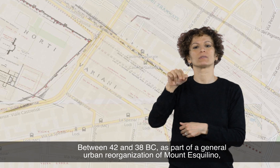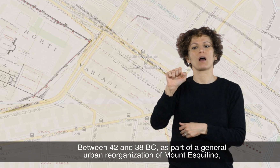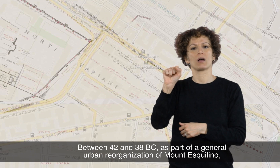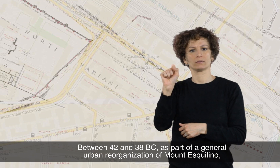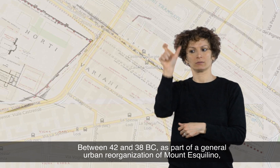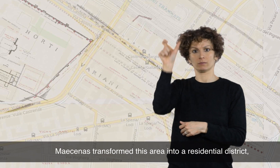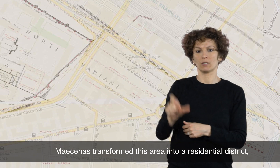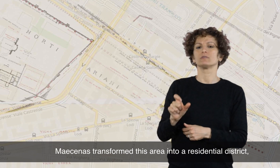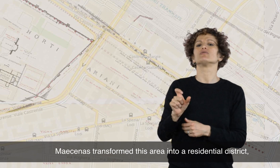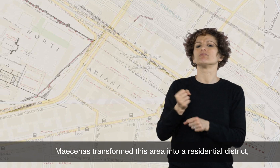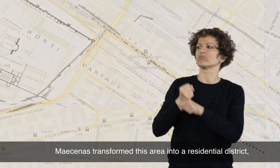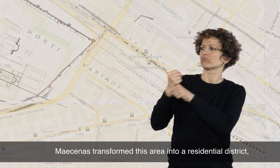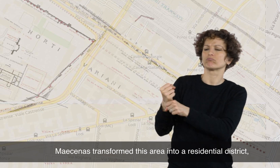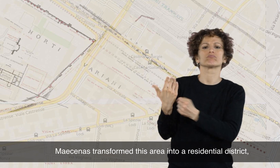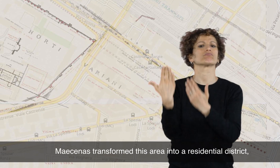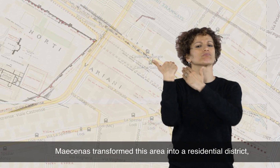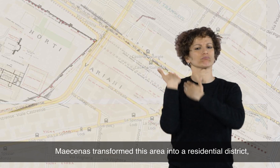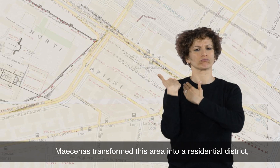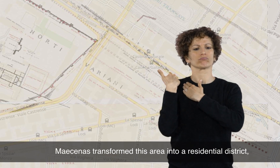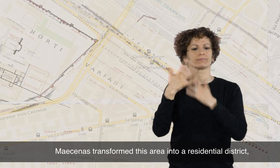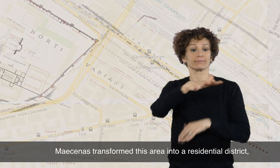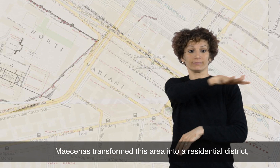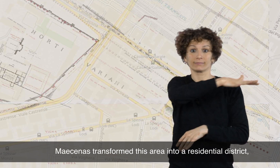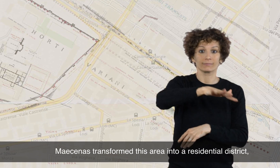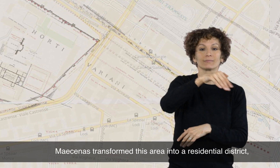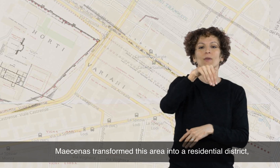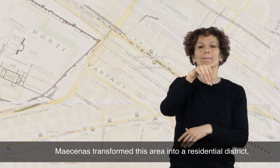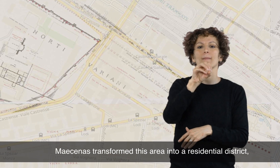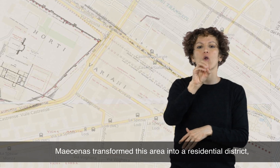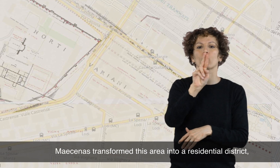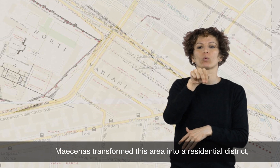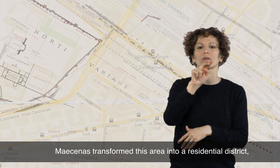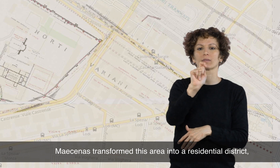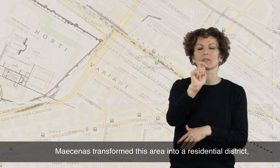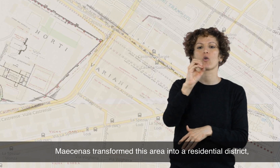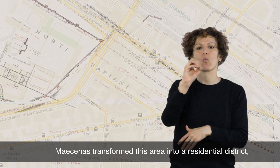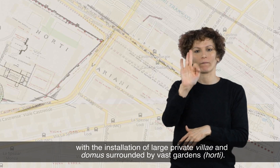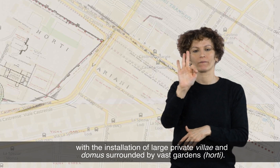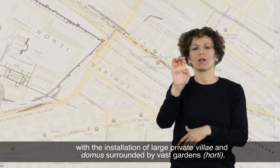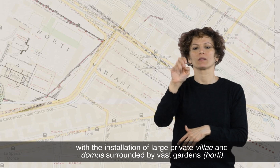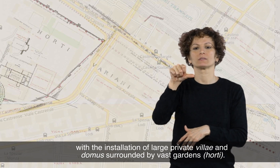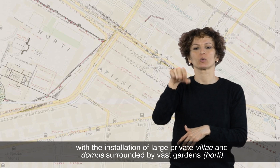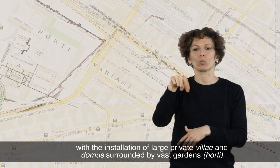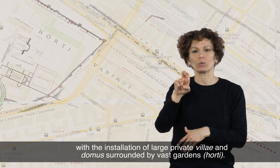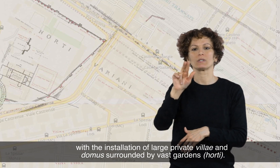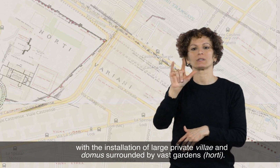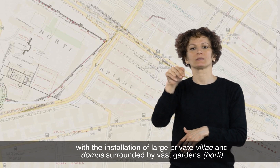Esquilino, Messines transformed this area into a residential district, with the installation of